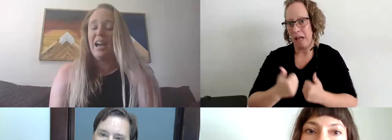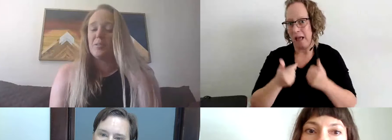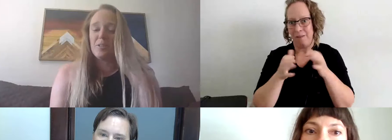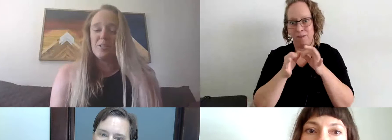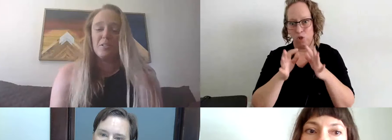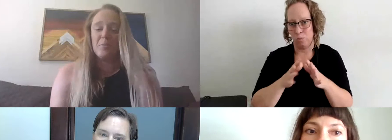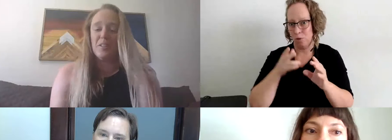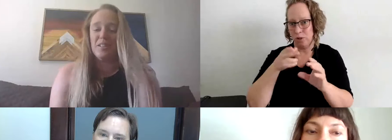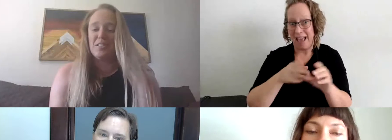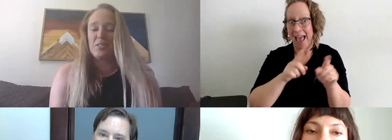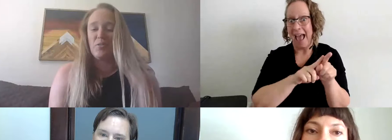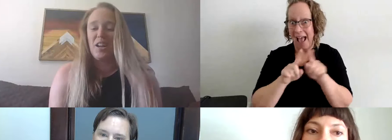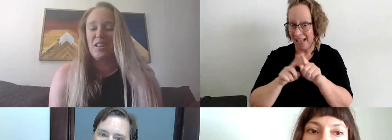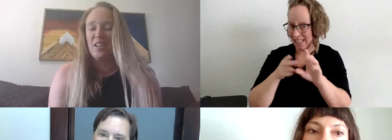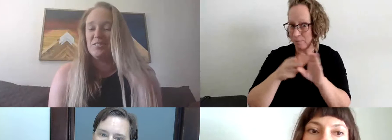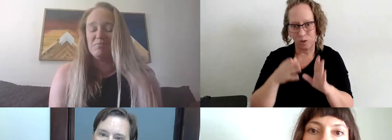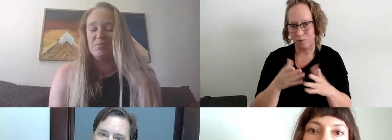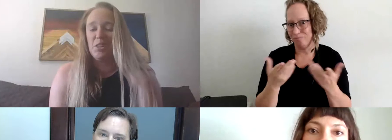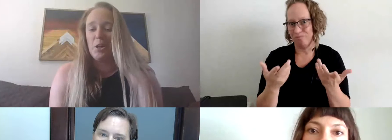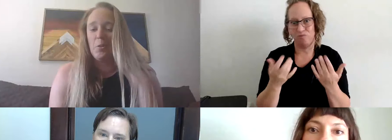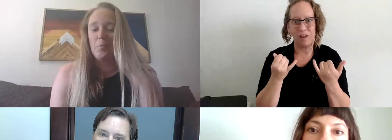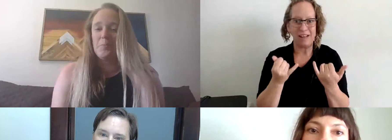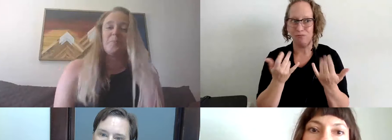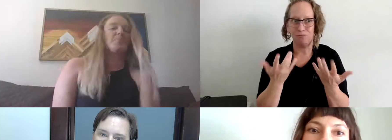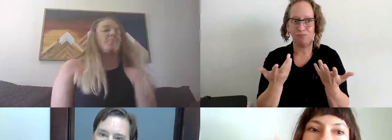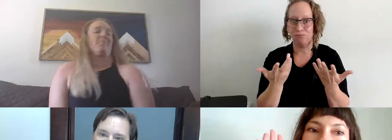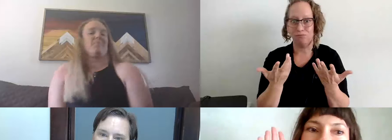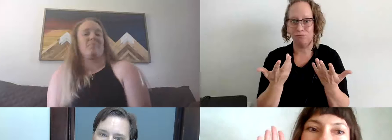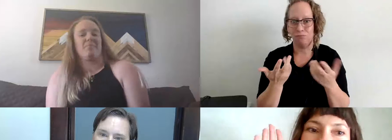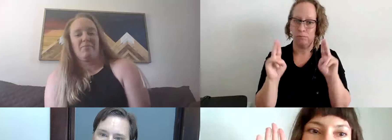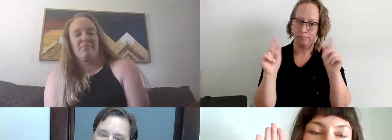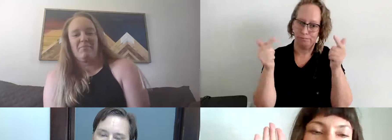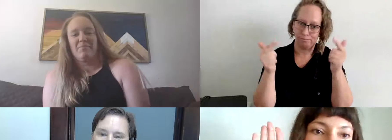in the meeting as a participant, is right now no go.